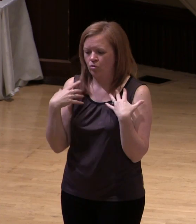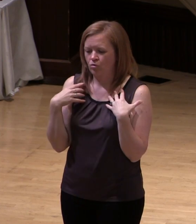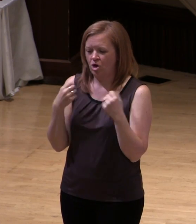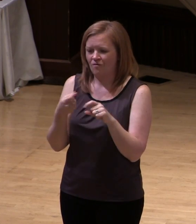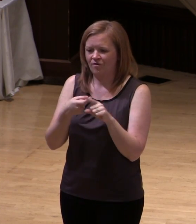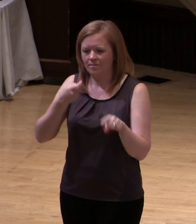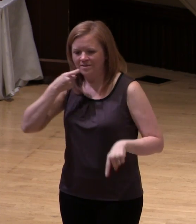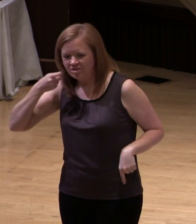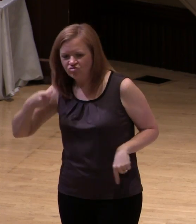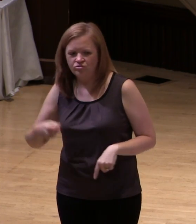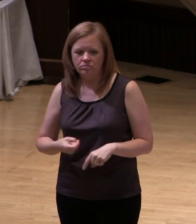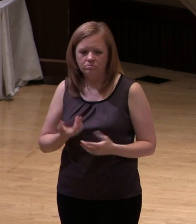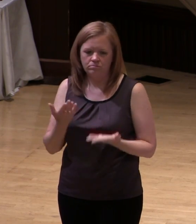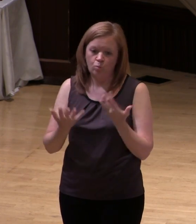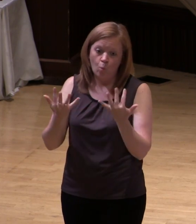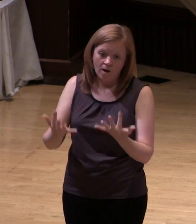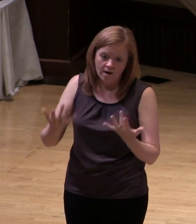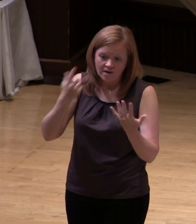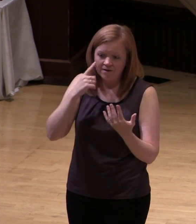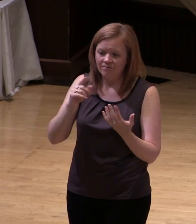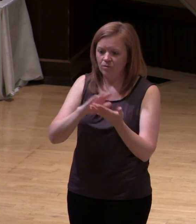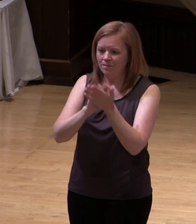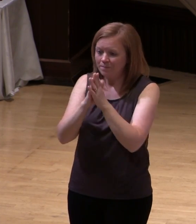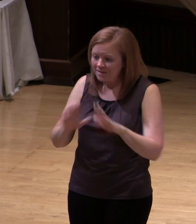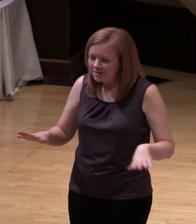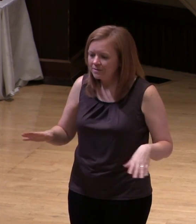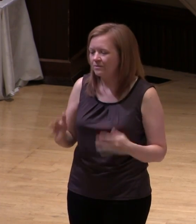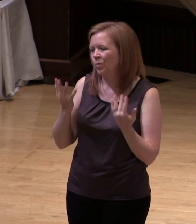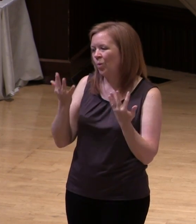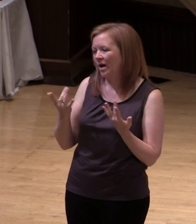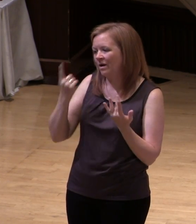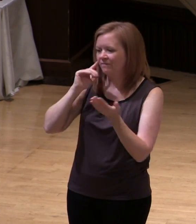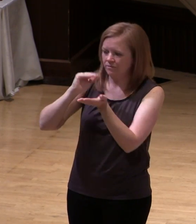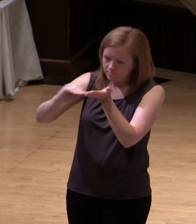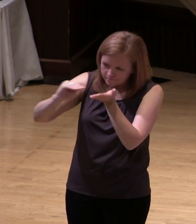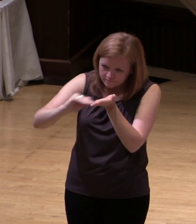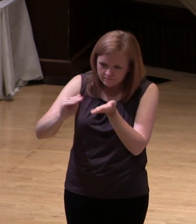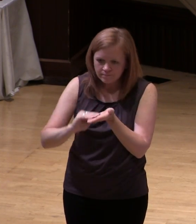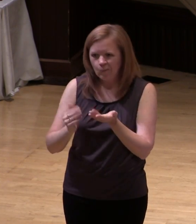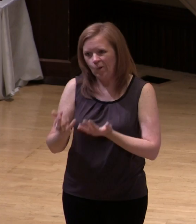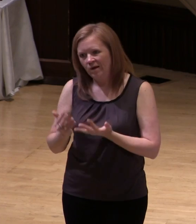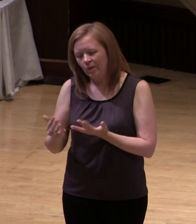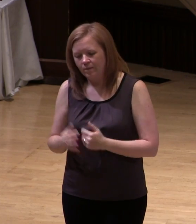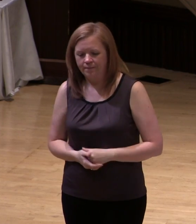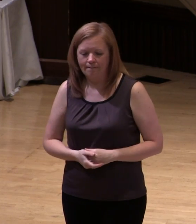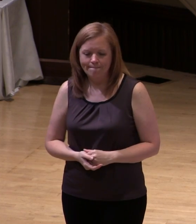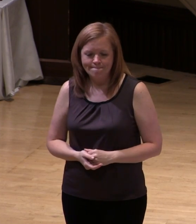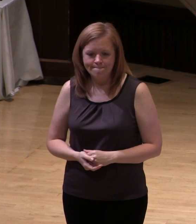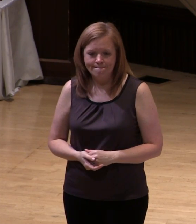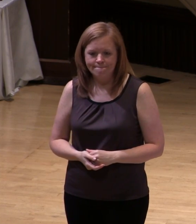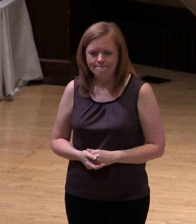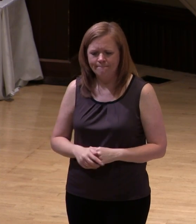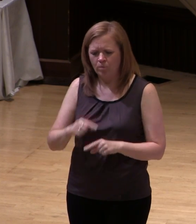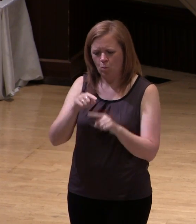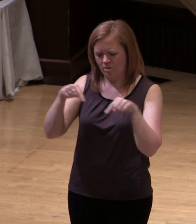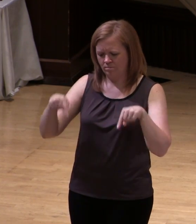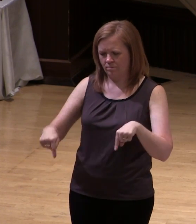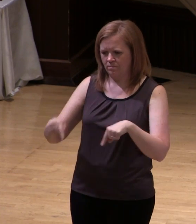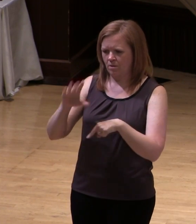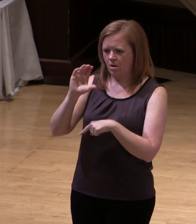We might be waiting for peace or reconciliation. When Corpus Christi